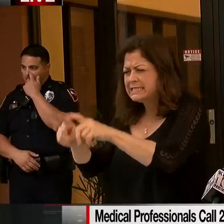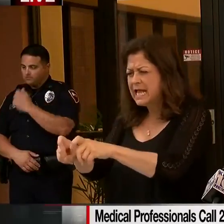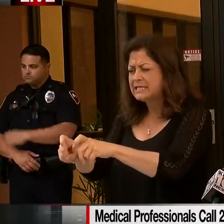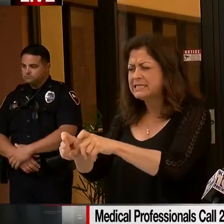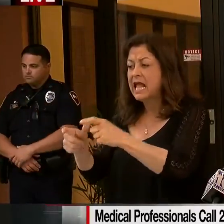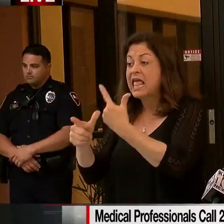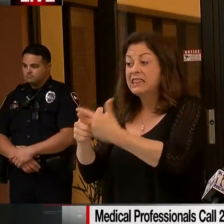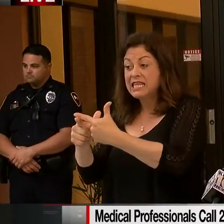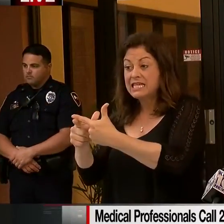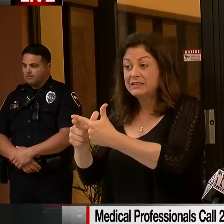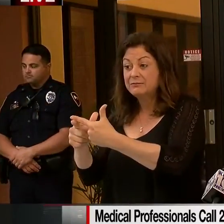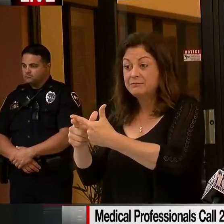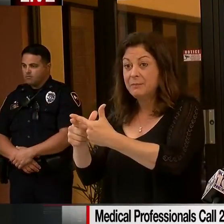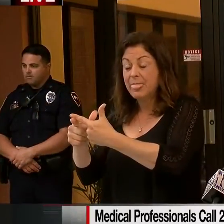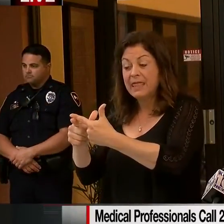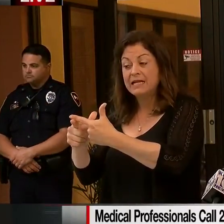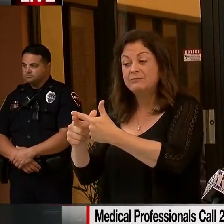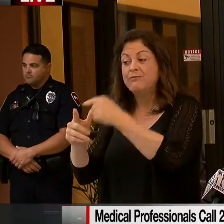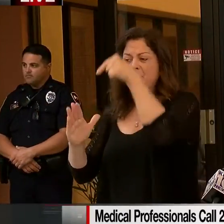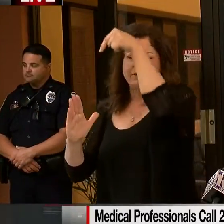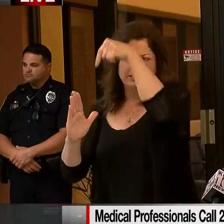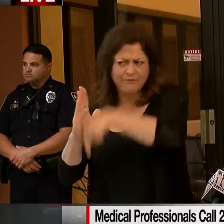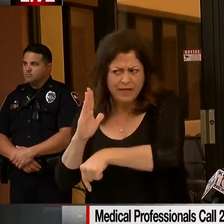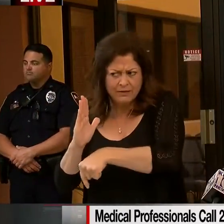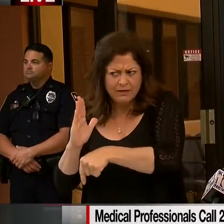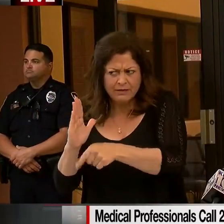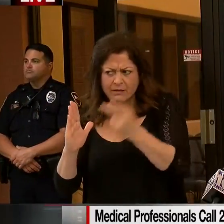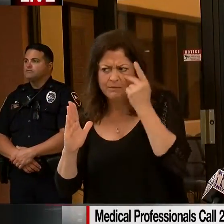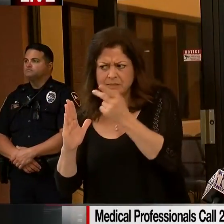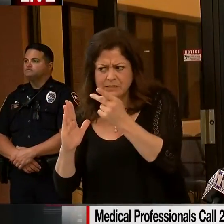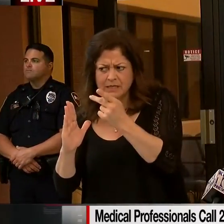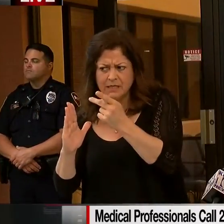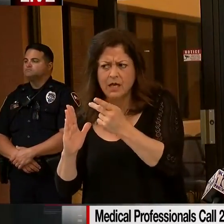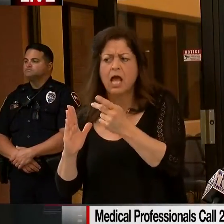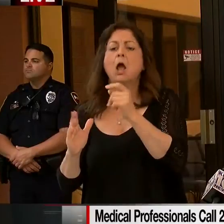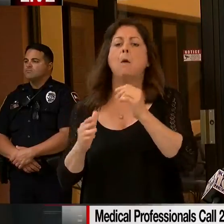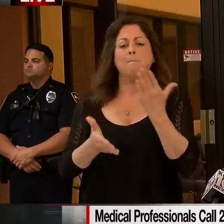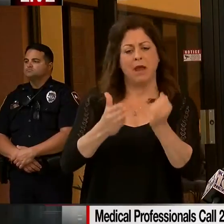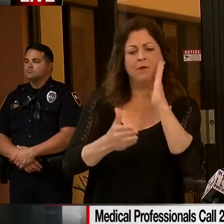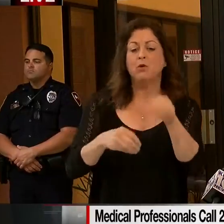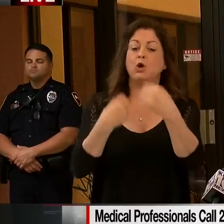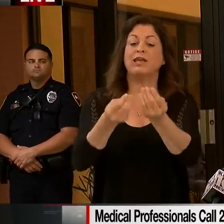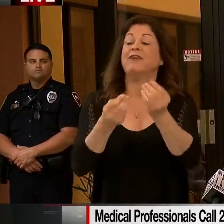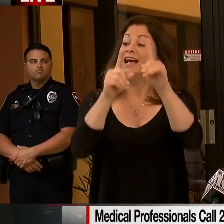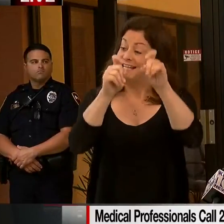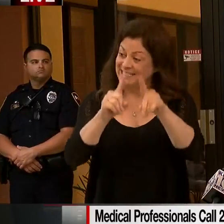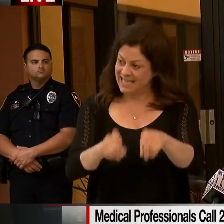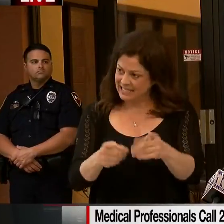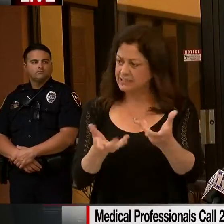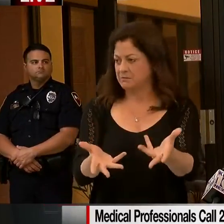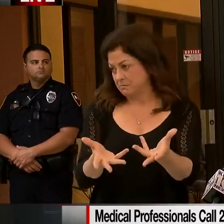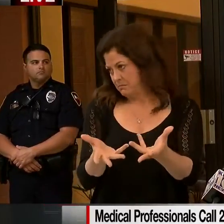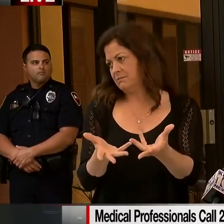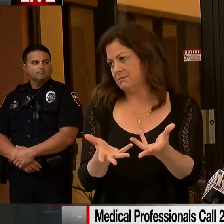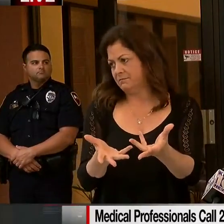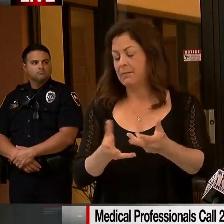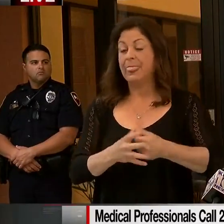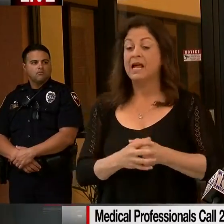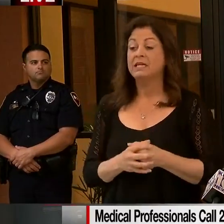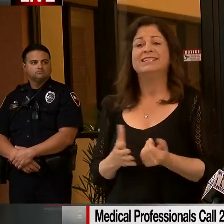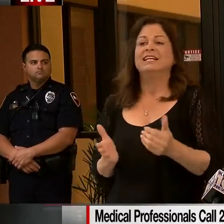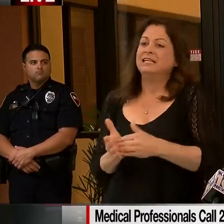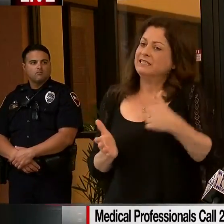of those folks, you know, based on whether or not we're able to give them a test at that time. All right. And again,